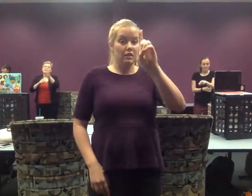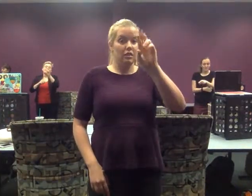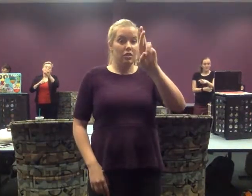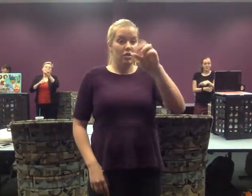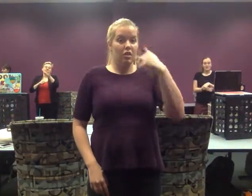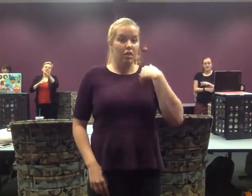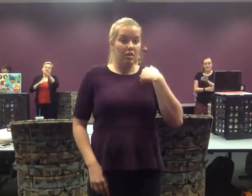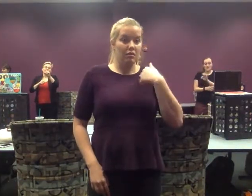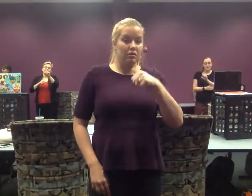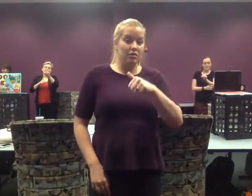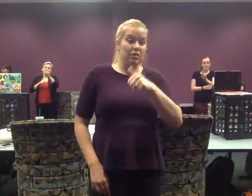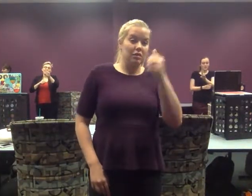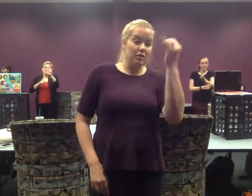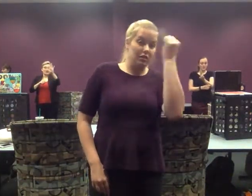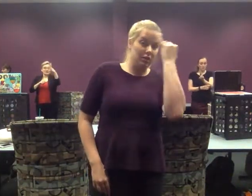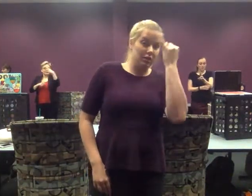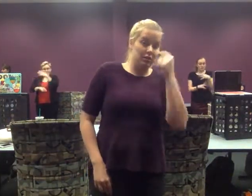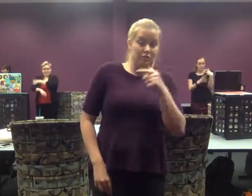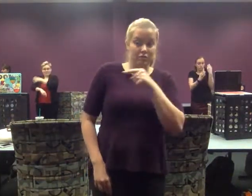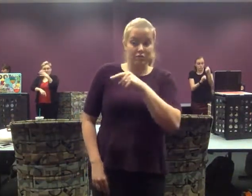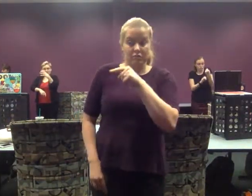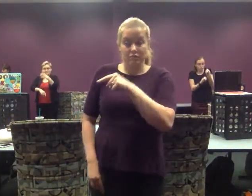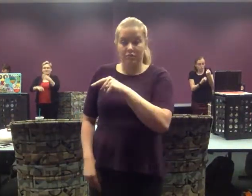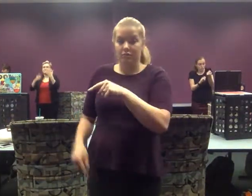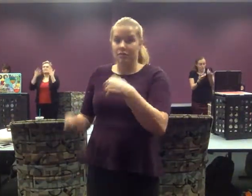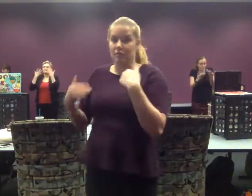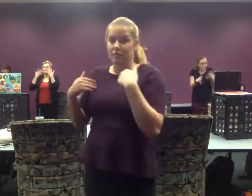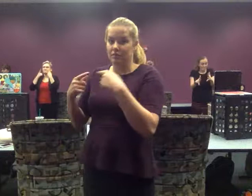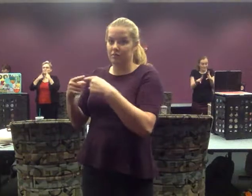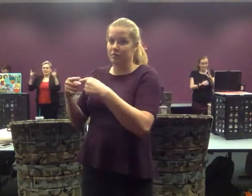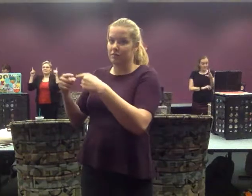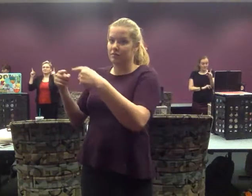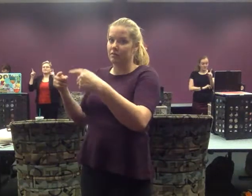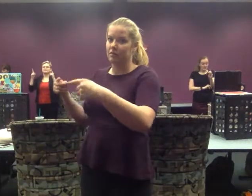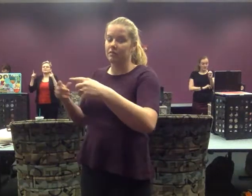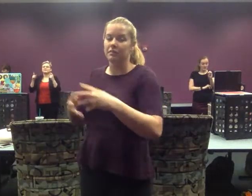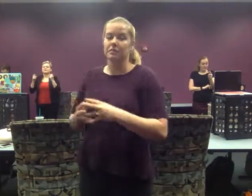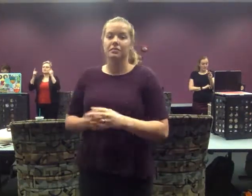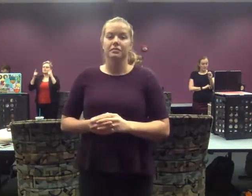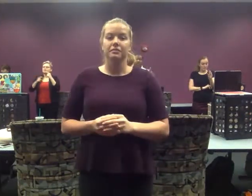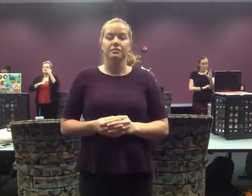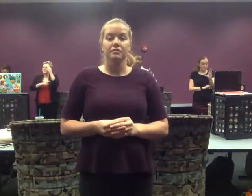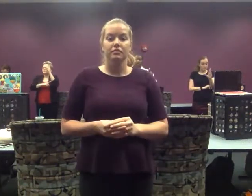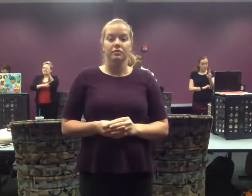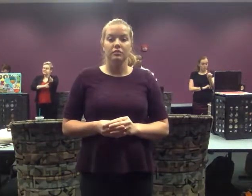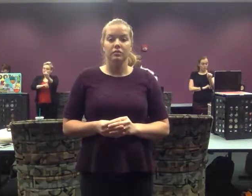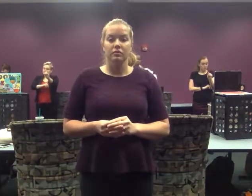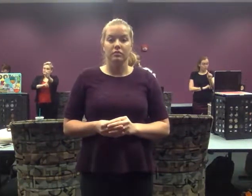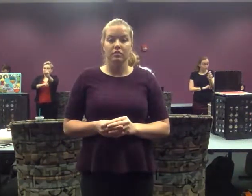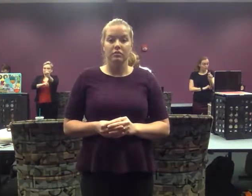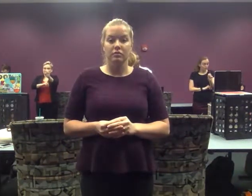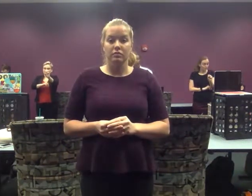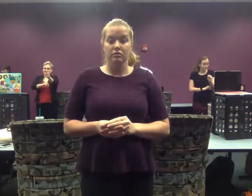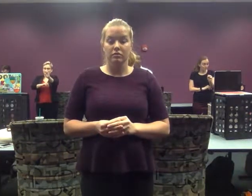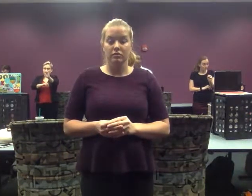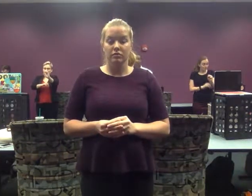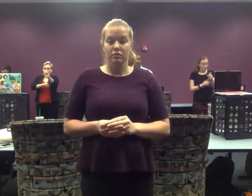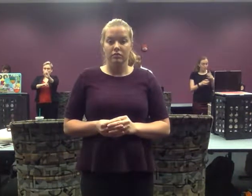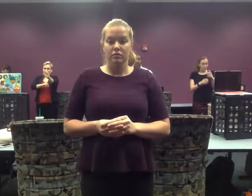dominance, the Democrats have controlled Congress, or had controlled Congress, for a rather long period of time. The last stretch was